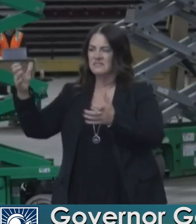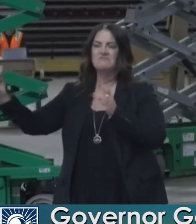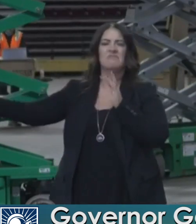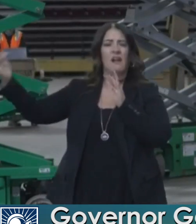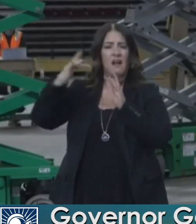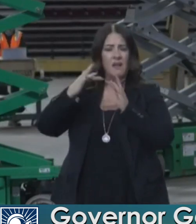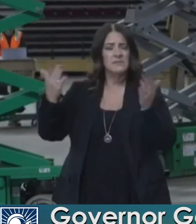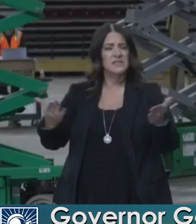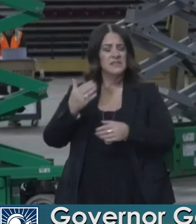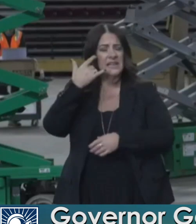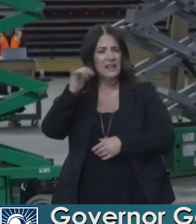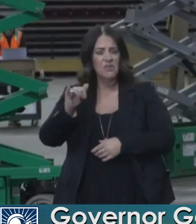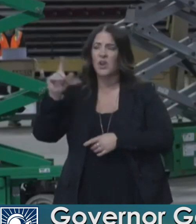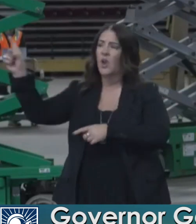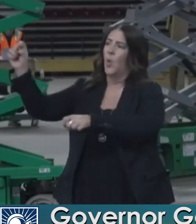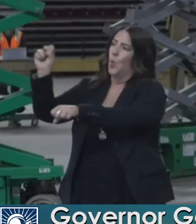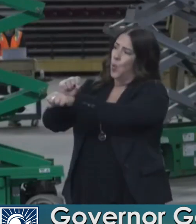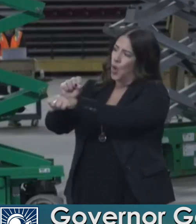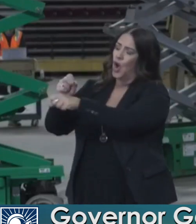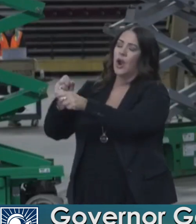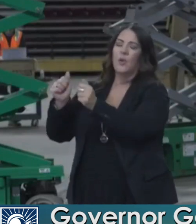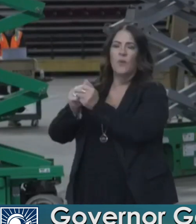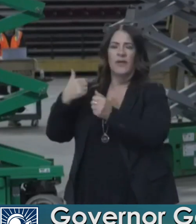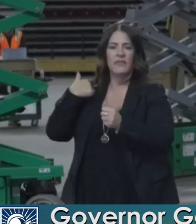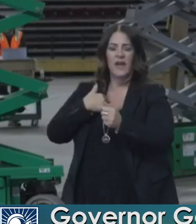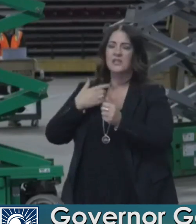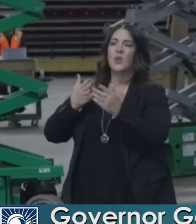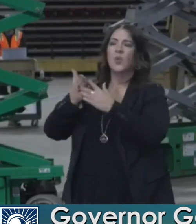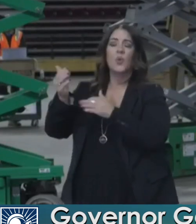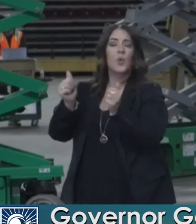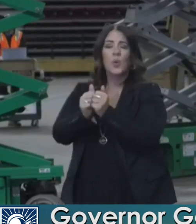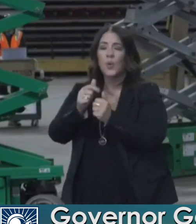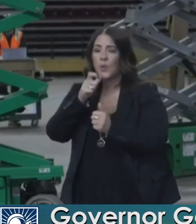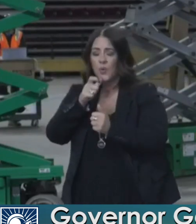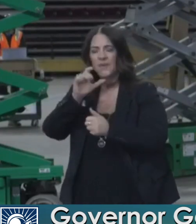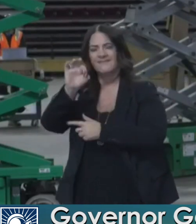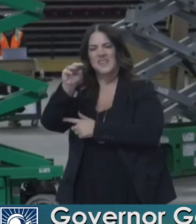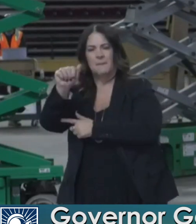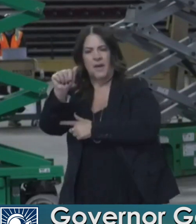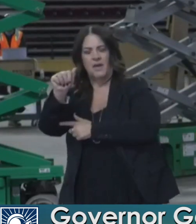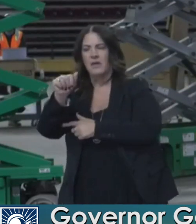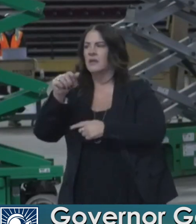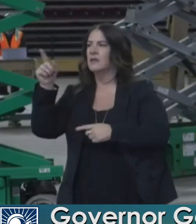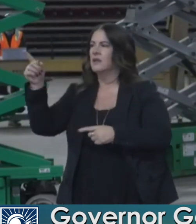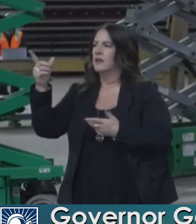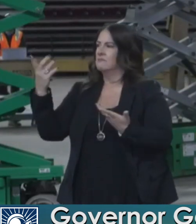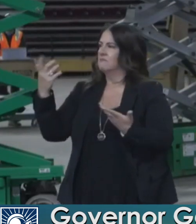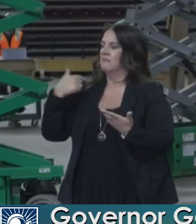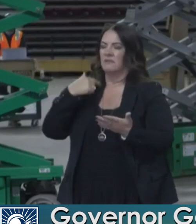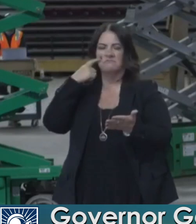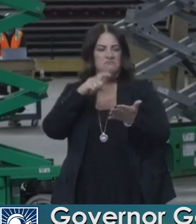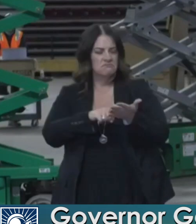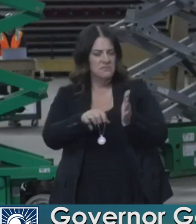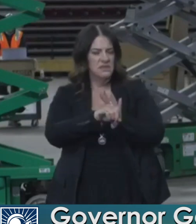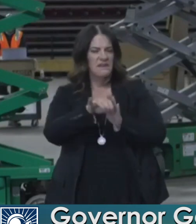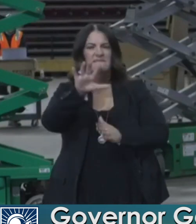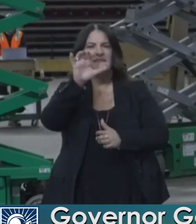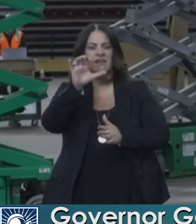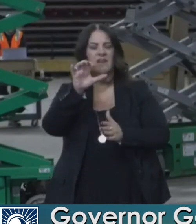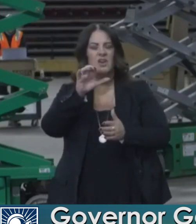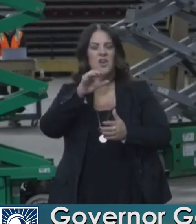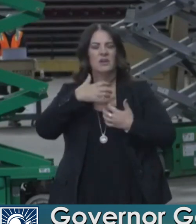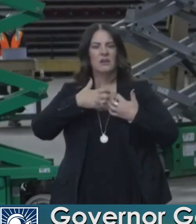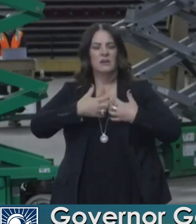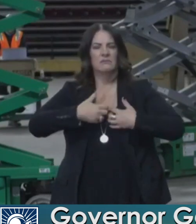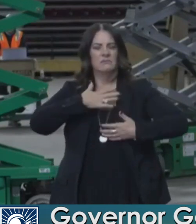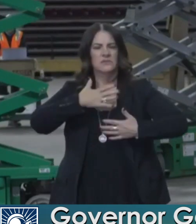California and working with us through FEMA to identify a minimum of 500 ventilators. I'd like to be able to do more.